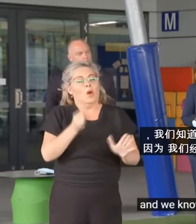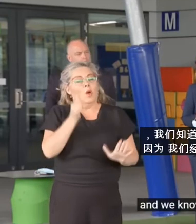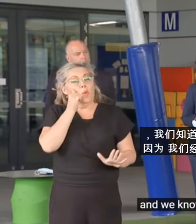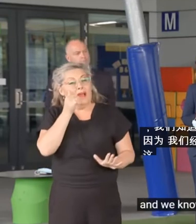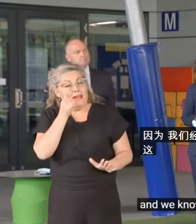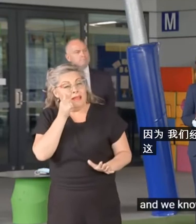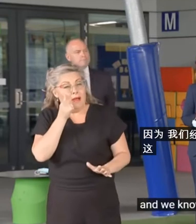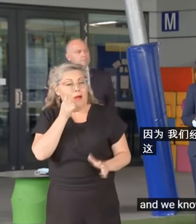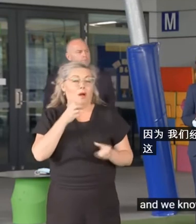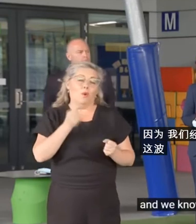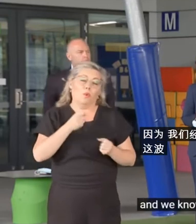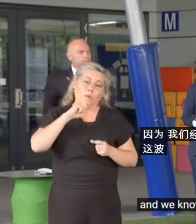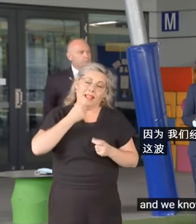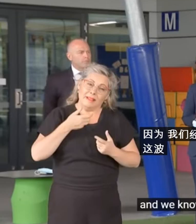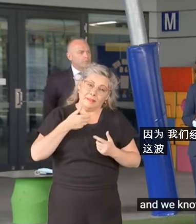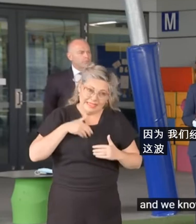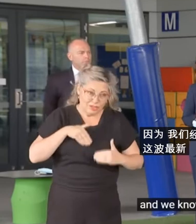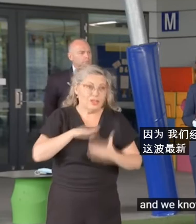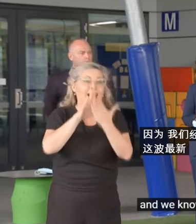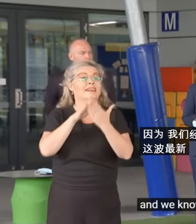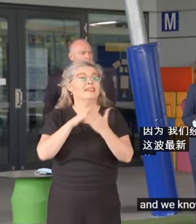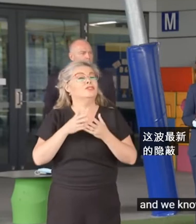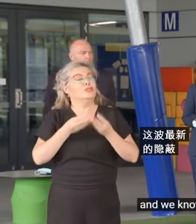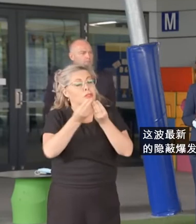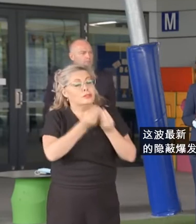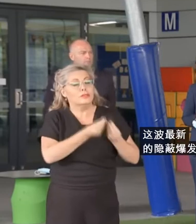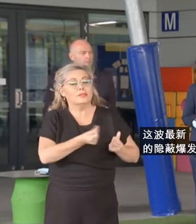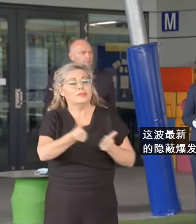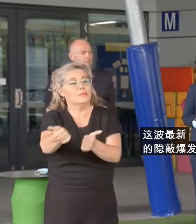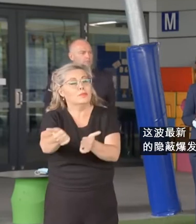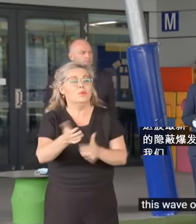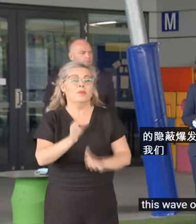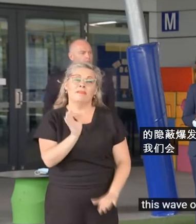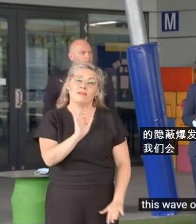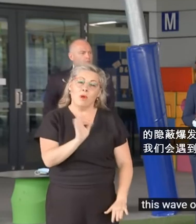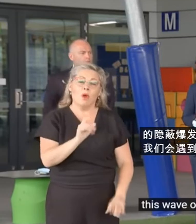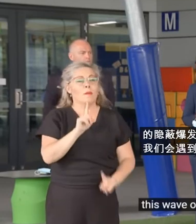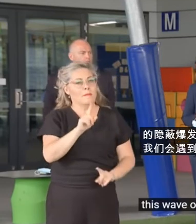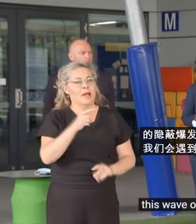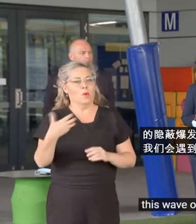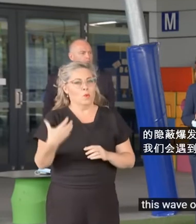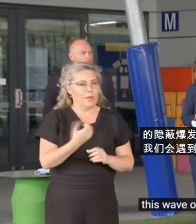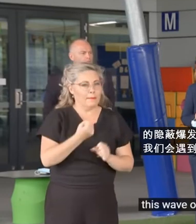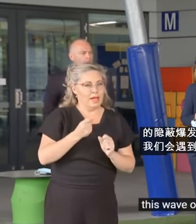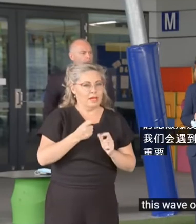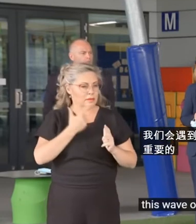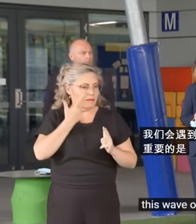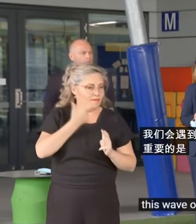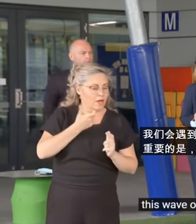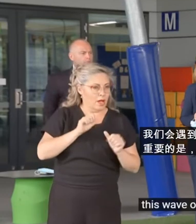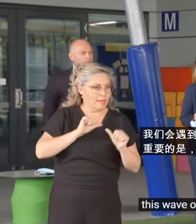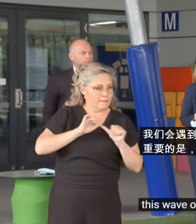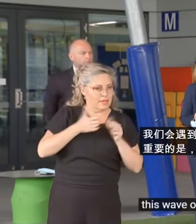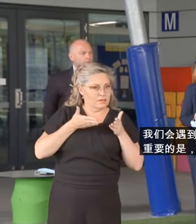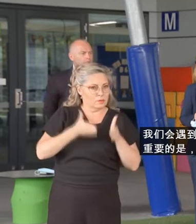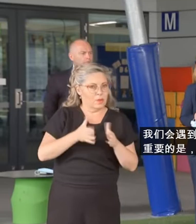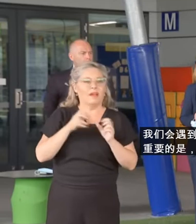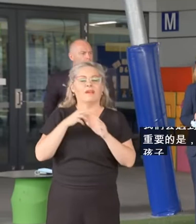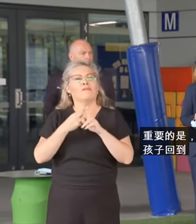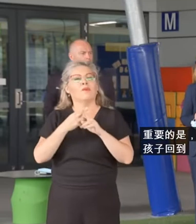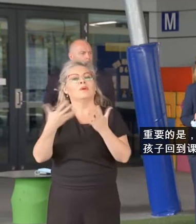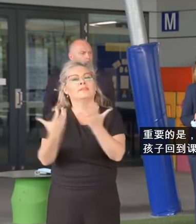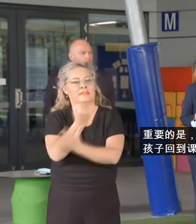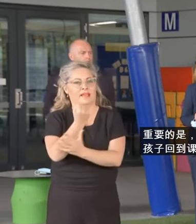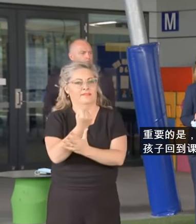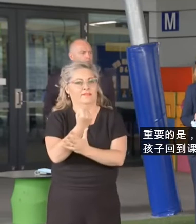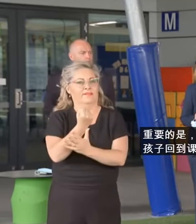through this wave of the latest outbreak of COVID, that there will be challenges that come our way. But importantly, we need to make sure we